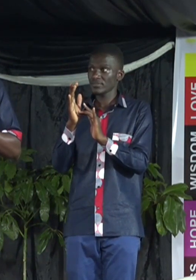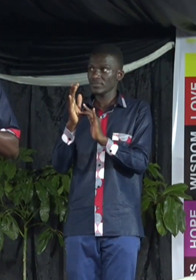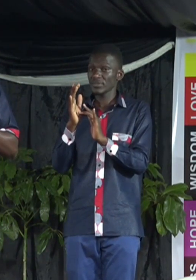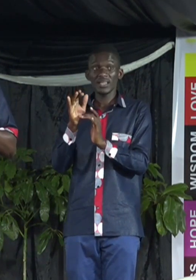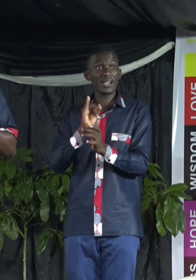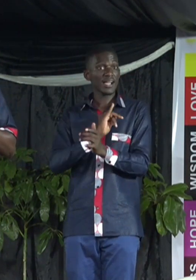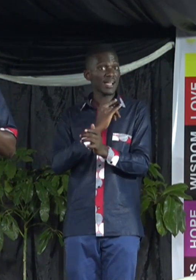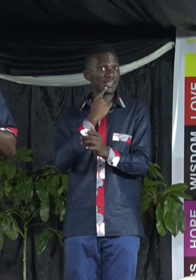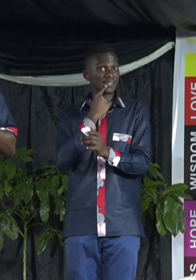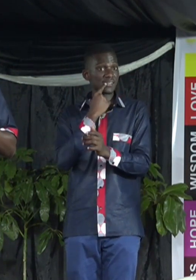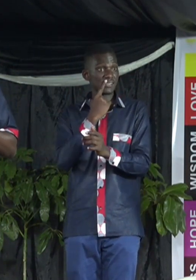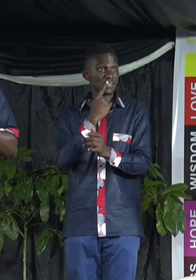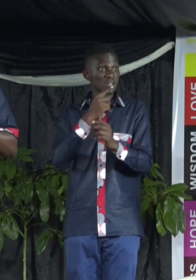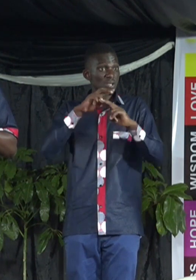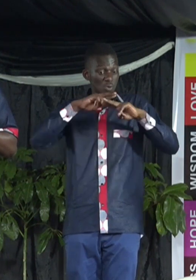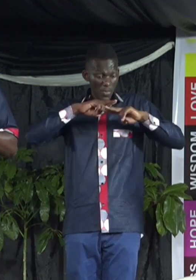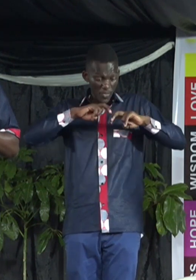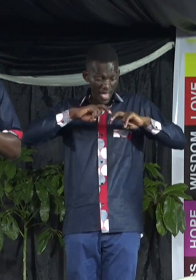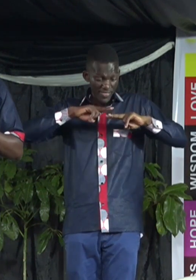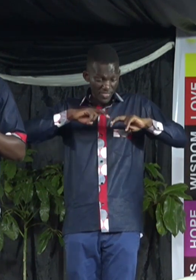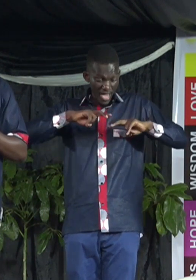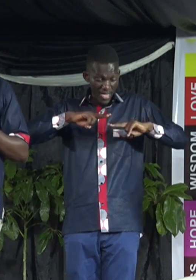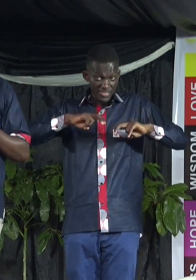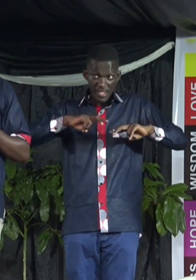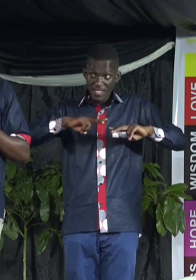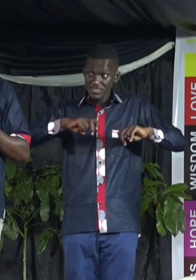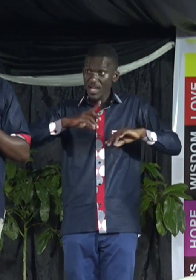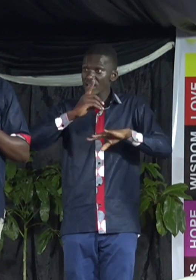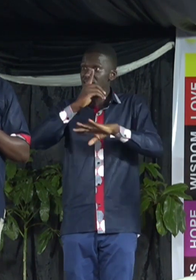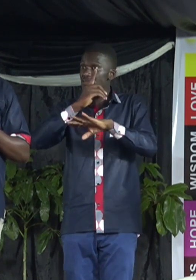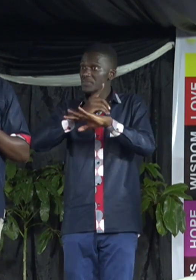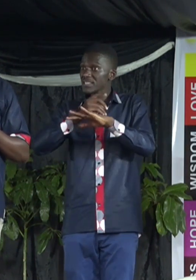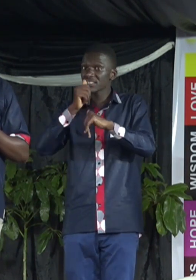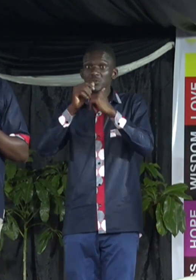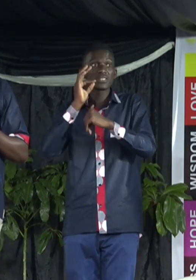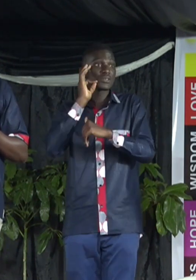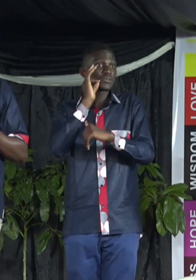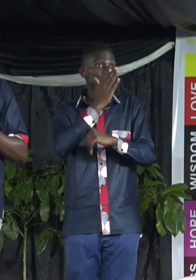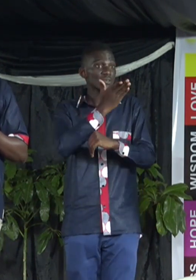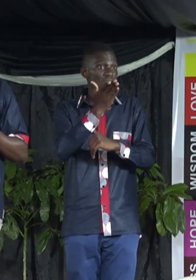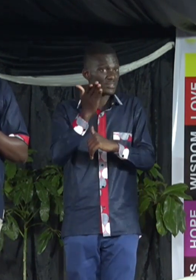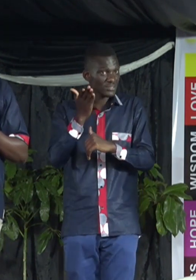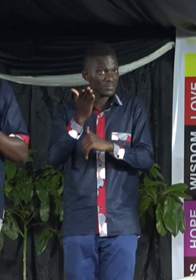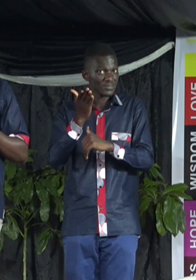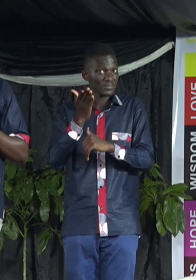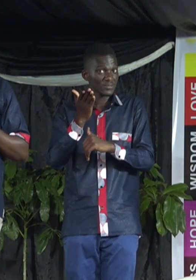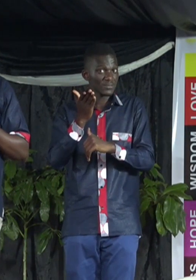Nakugambia okukebera tusinzira kubikuvamu. I've told you, we check you by what comes out of